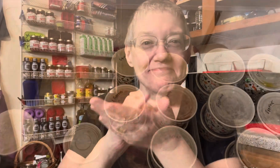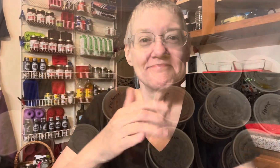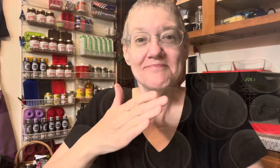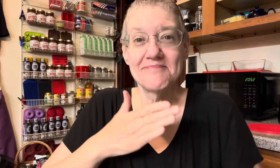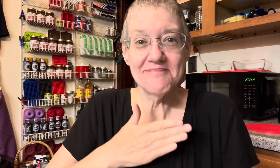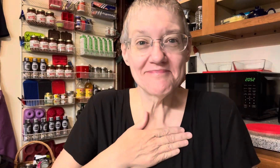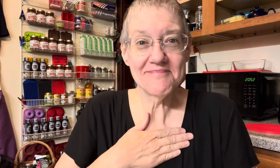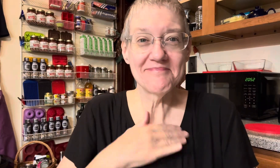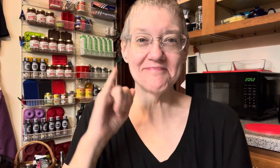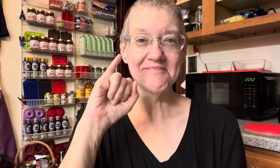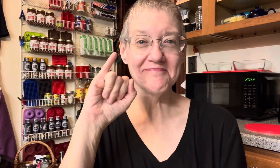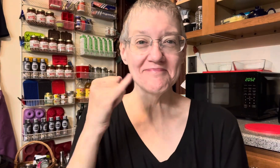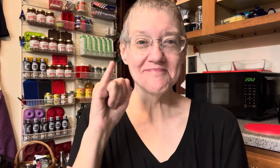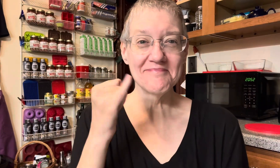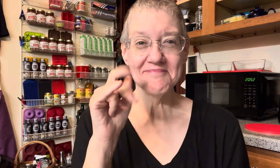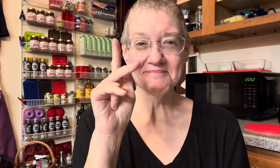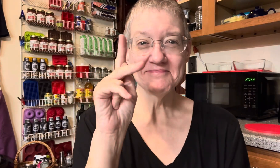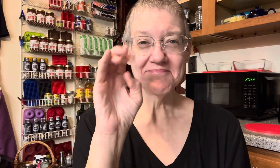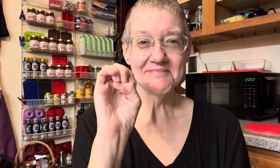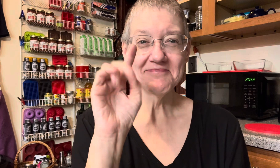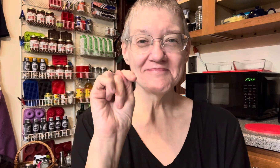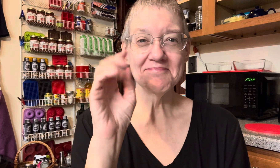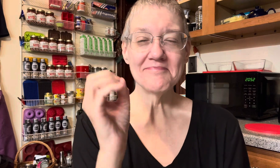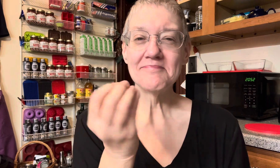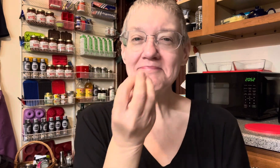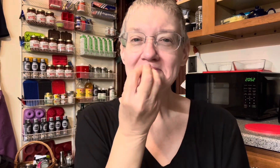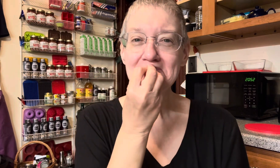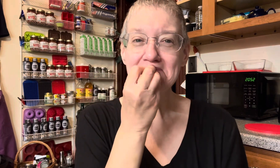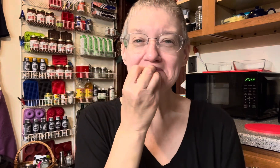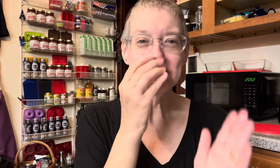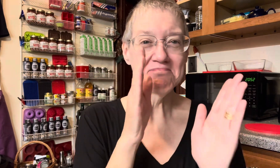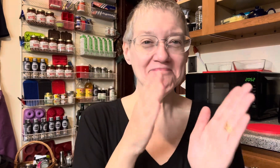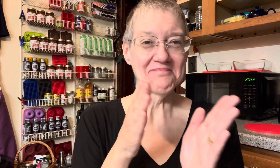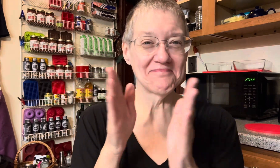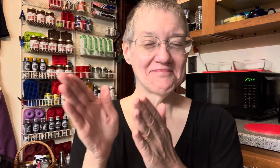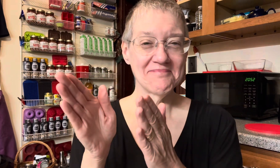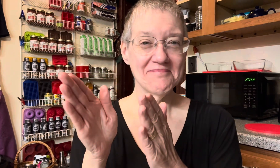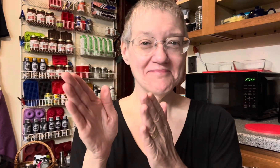And that's my keto food prep for this week.